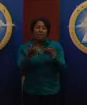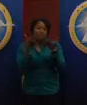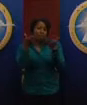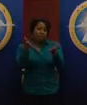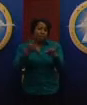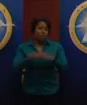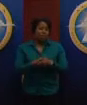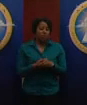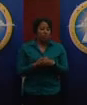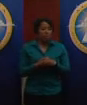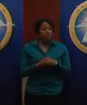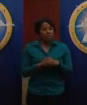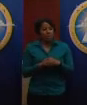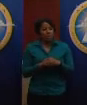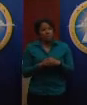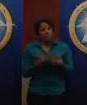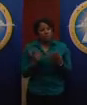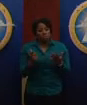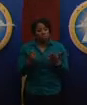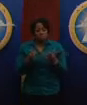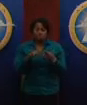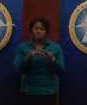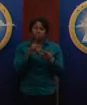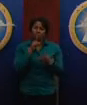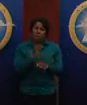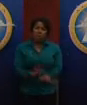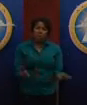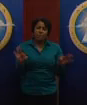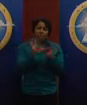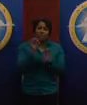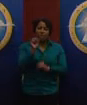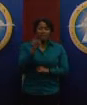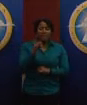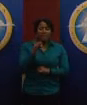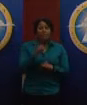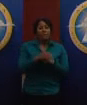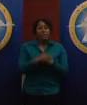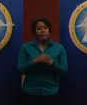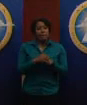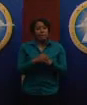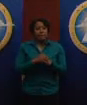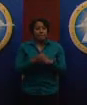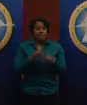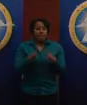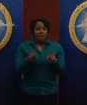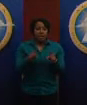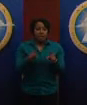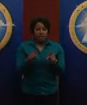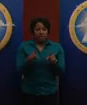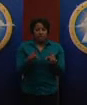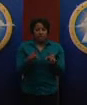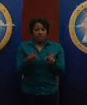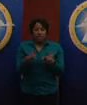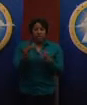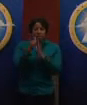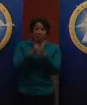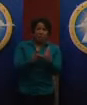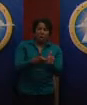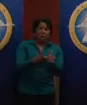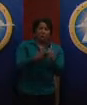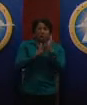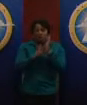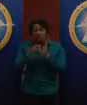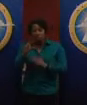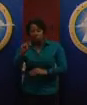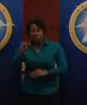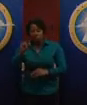guidance recommendations are, of course, very important, but they are not one of those that's essential that be provided by law or a critical